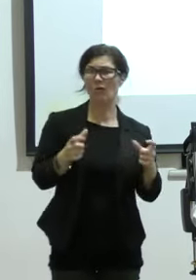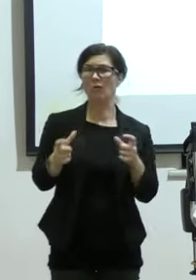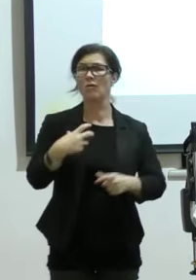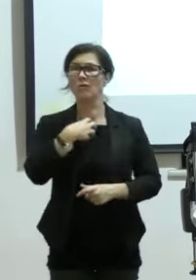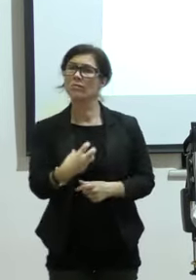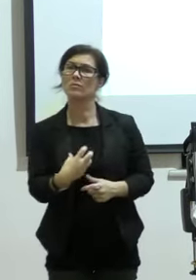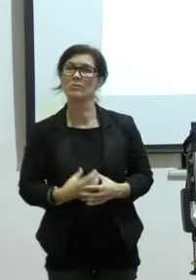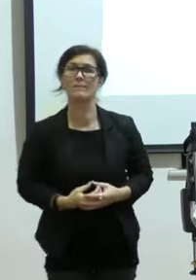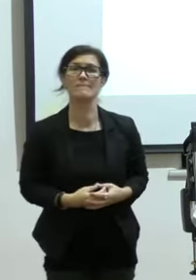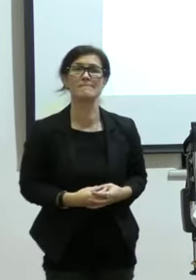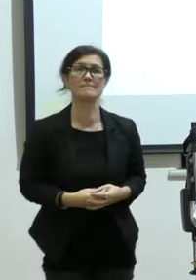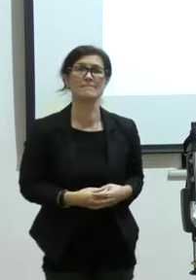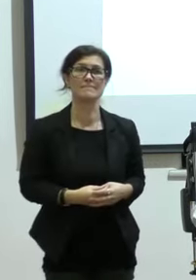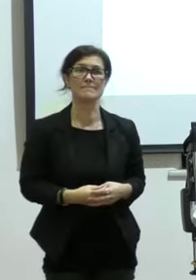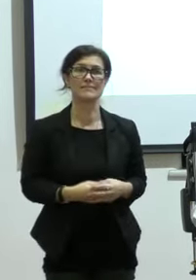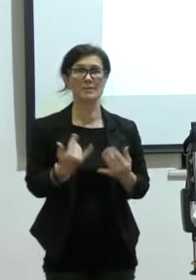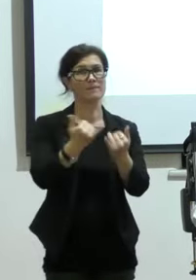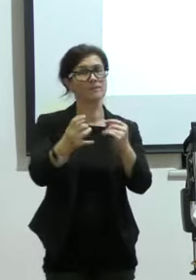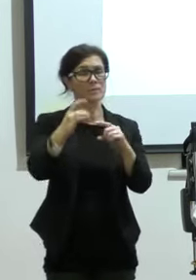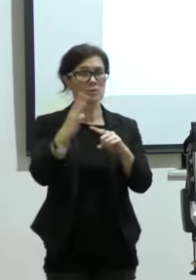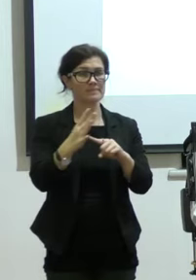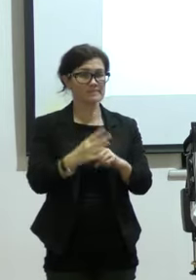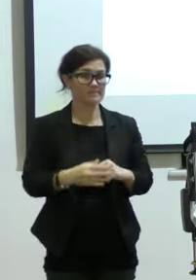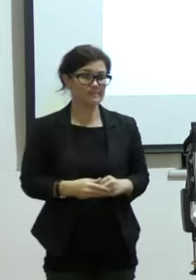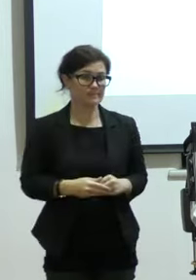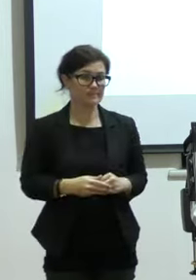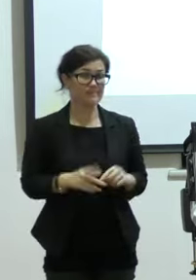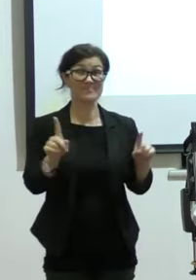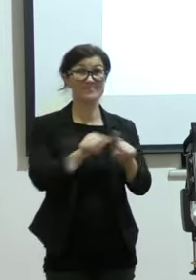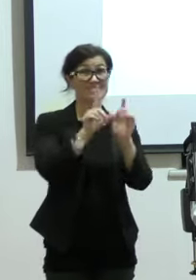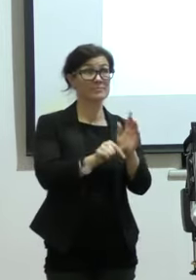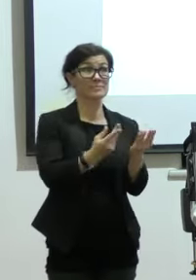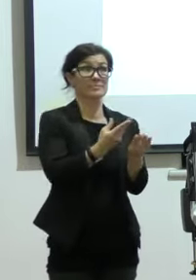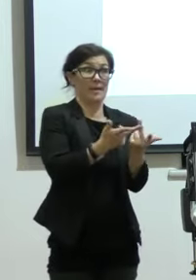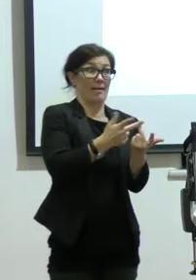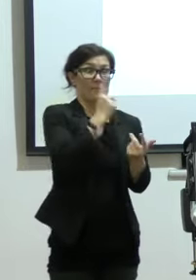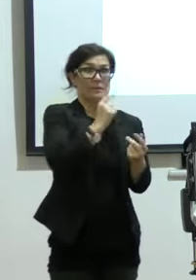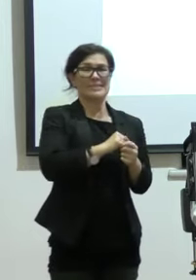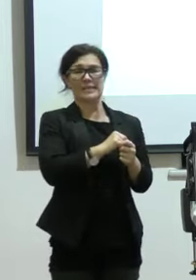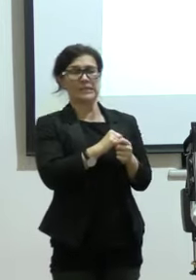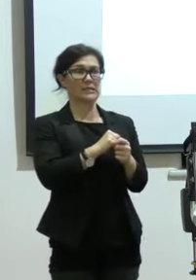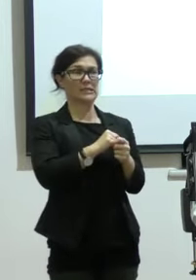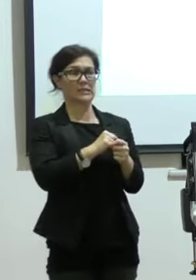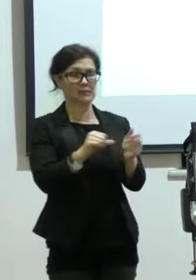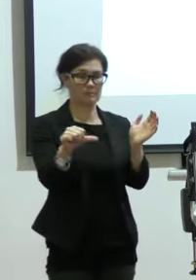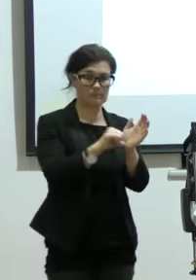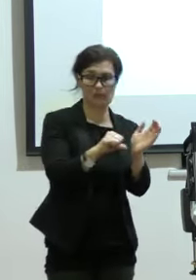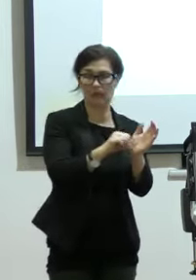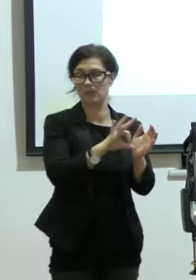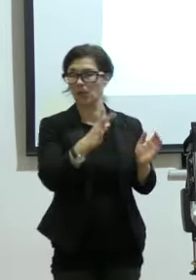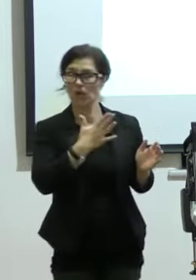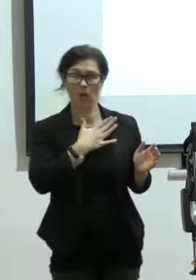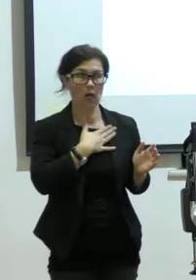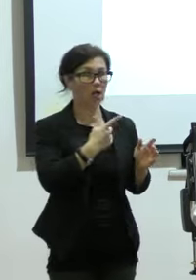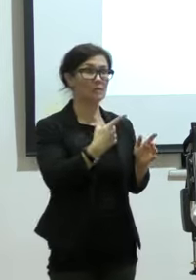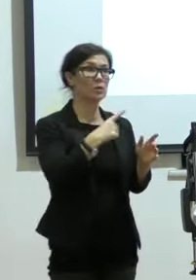how they live their life. And that's really important. But at the same time, some people might say, I have to look at budgets at work as it